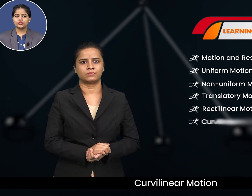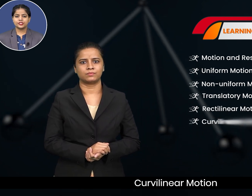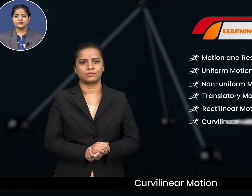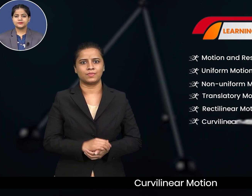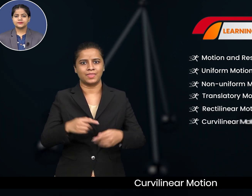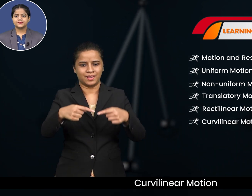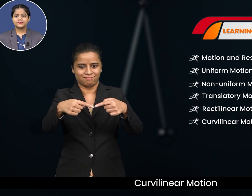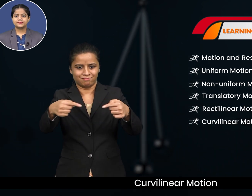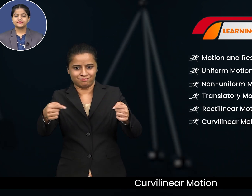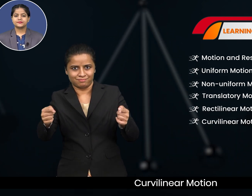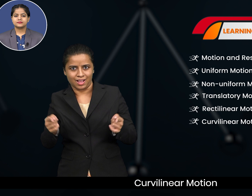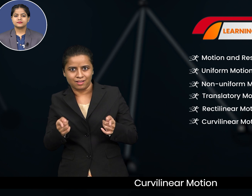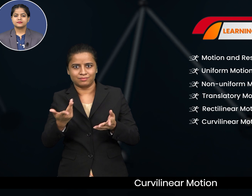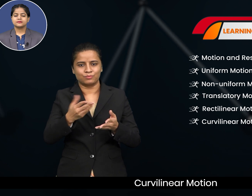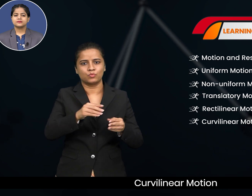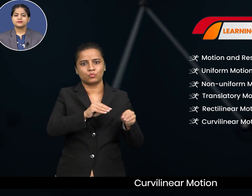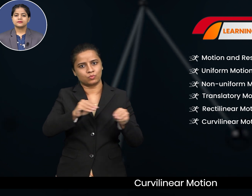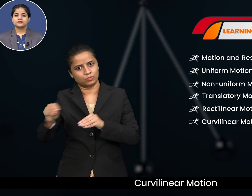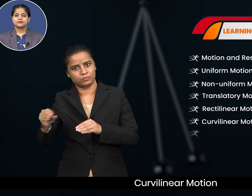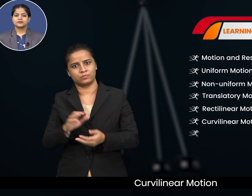curvilinear motion,